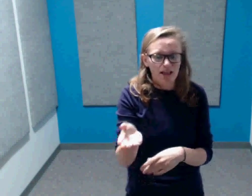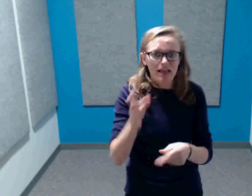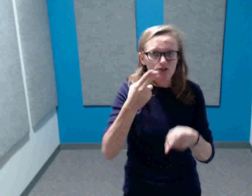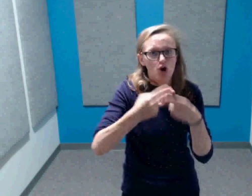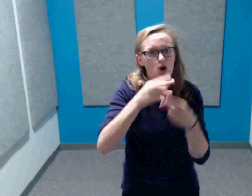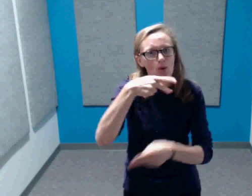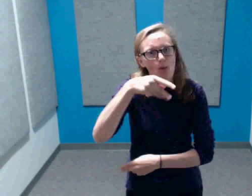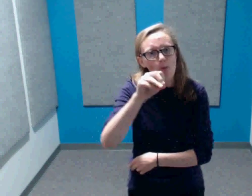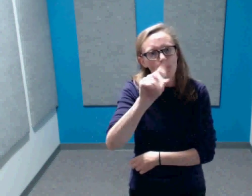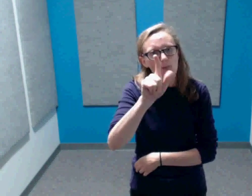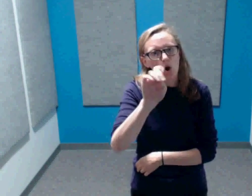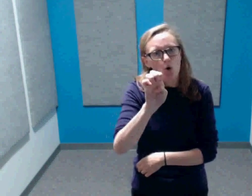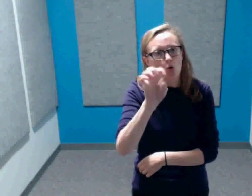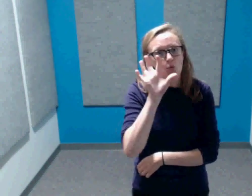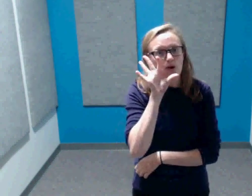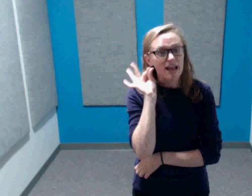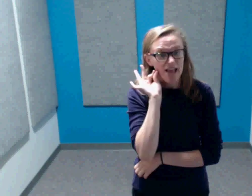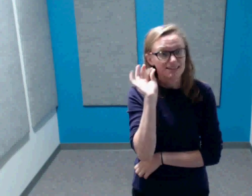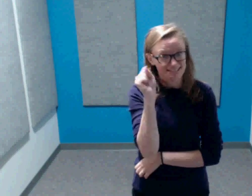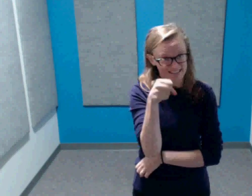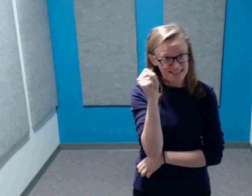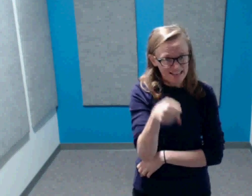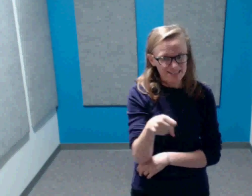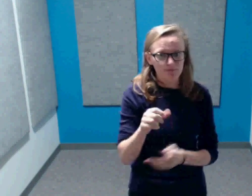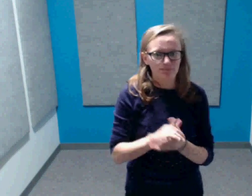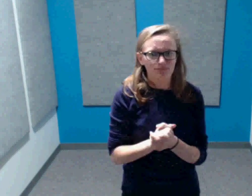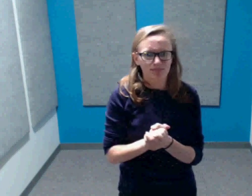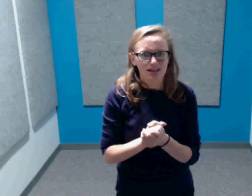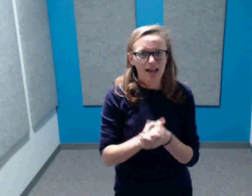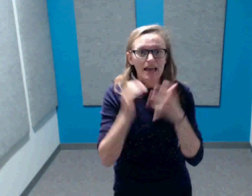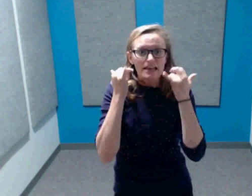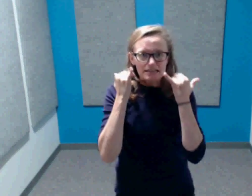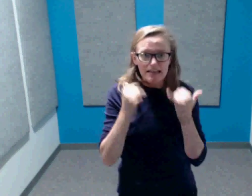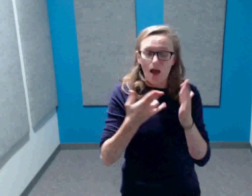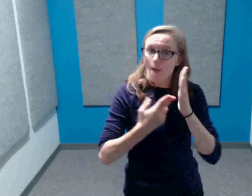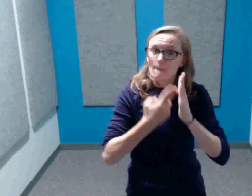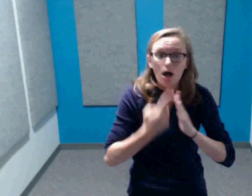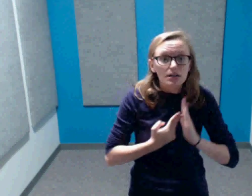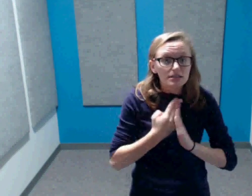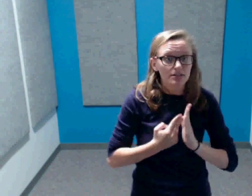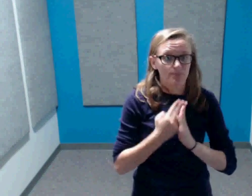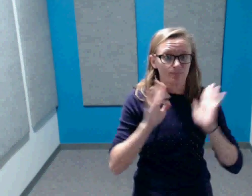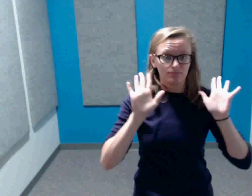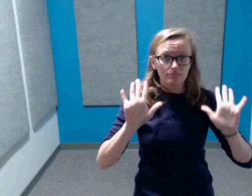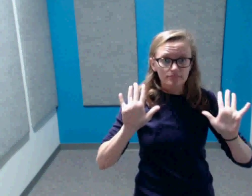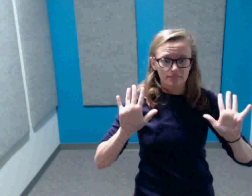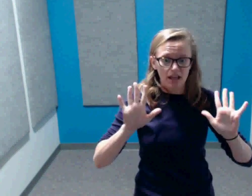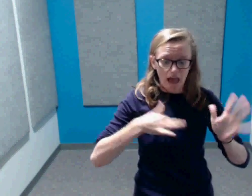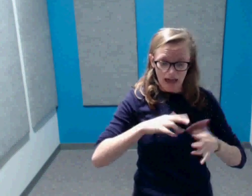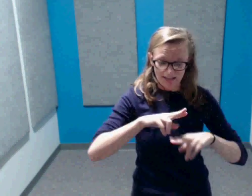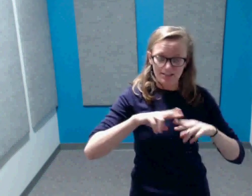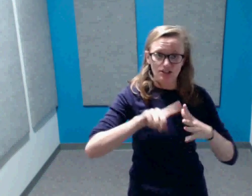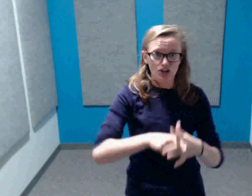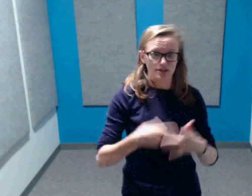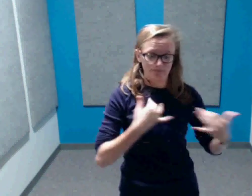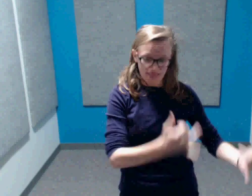That's exactly what kind of cat it is. Now, folks, I honestly, you said, well, I sit down there and start playing with them. Well, what?